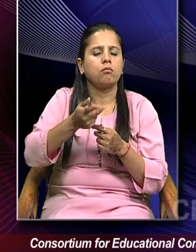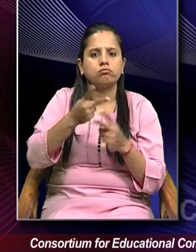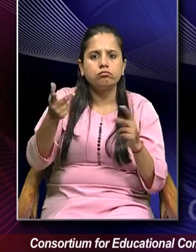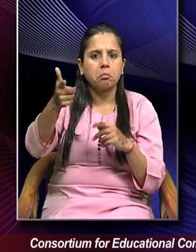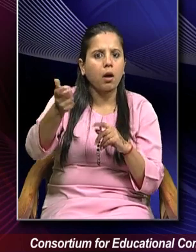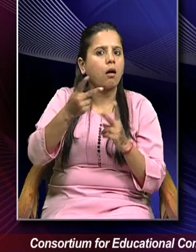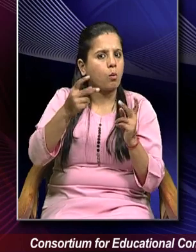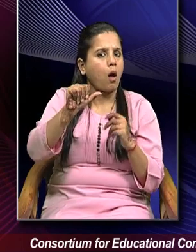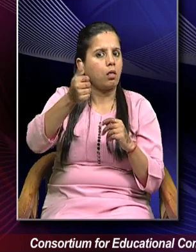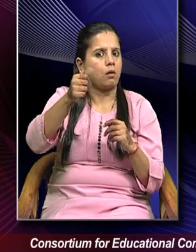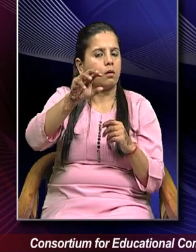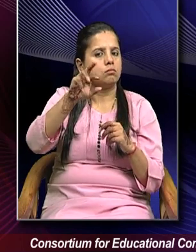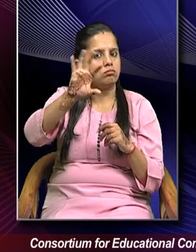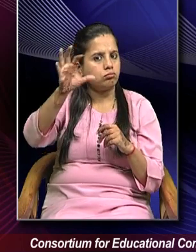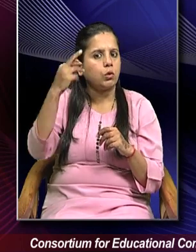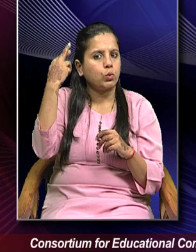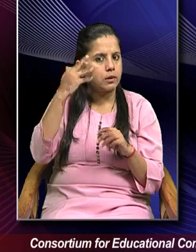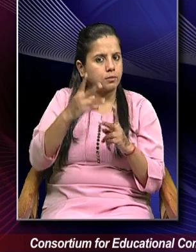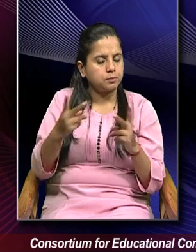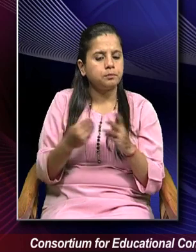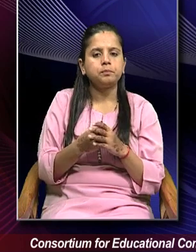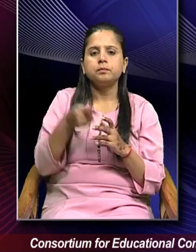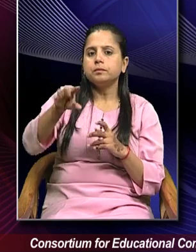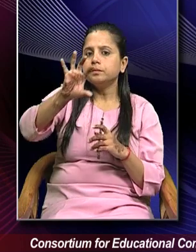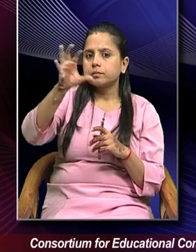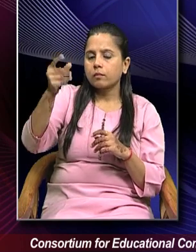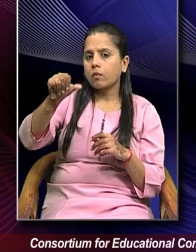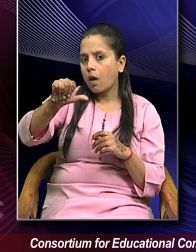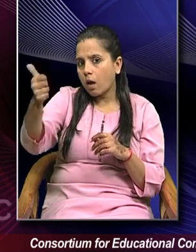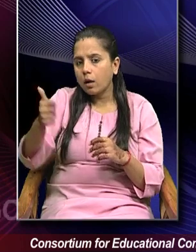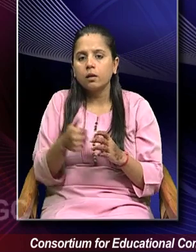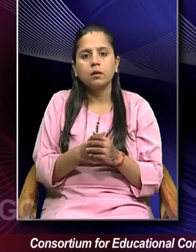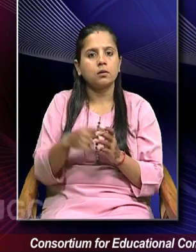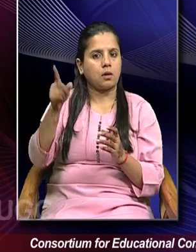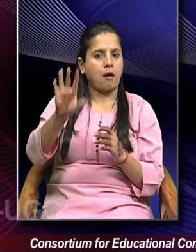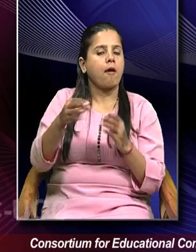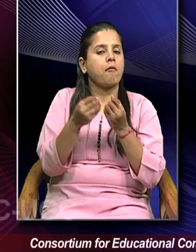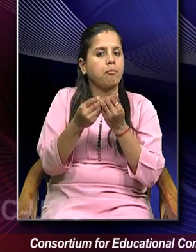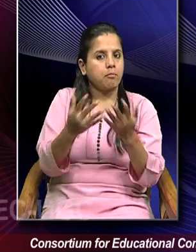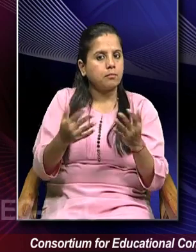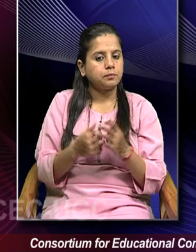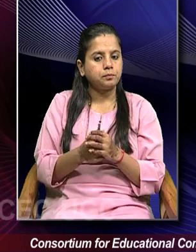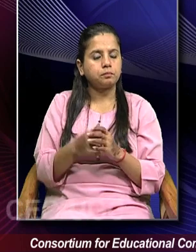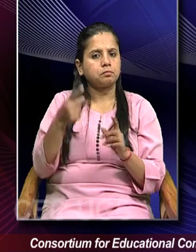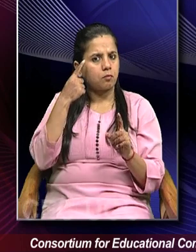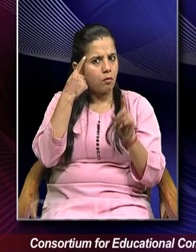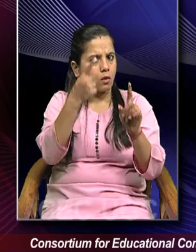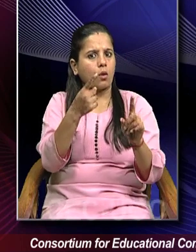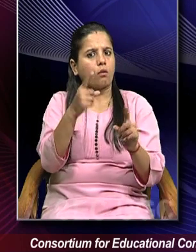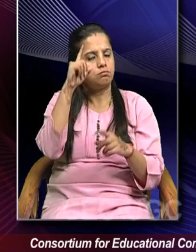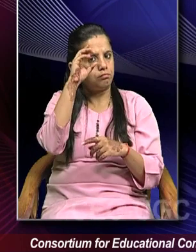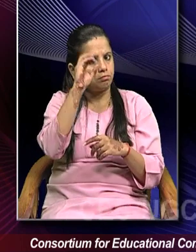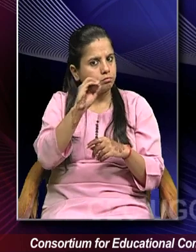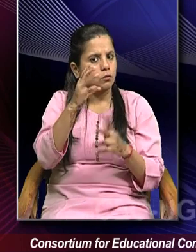other reasons as well. The countries, other countries, they had a number of aims and objectives